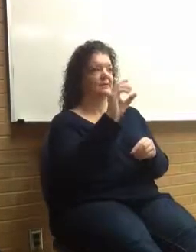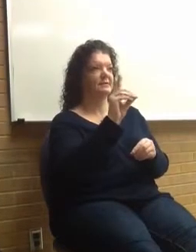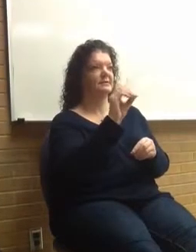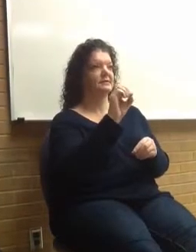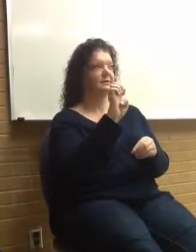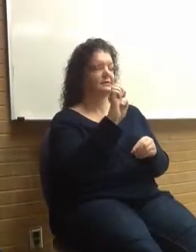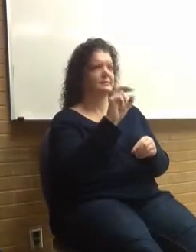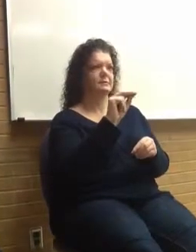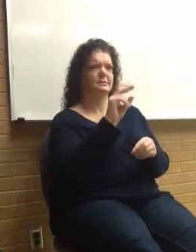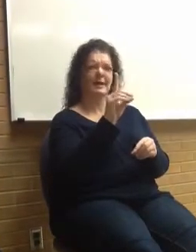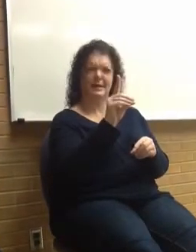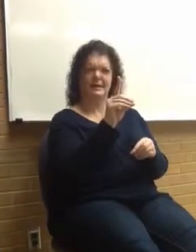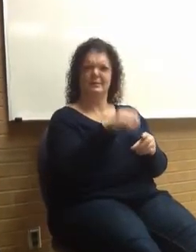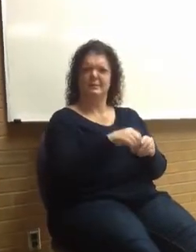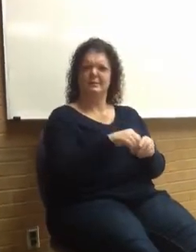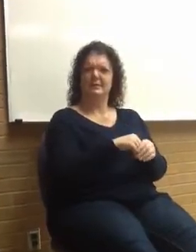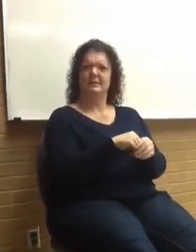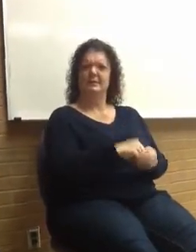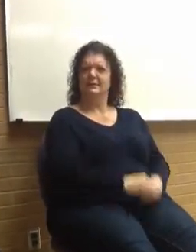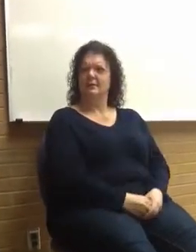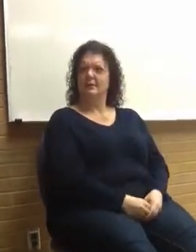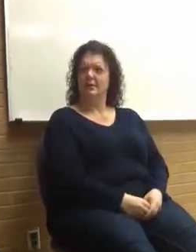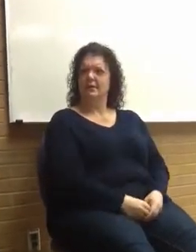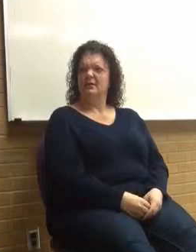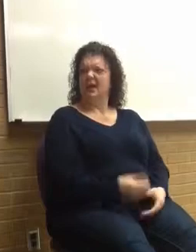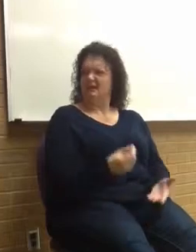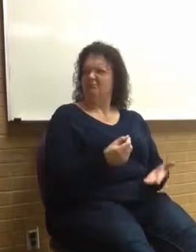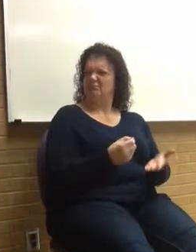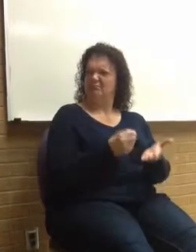heard of it. You all have heard. 7 is the dividend.